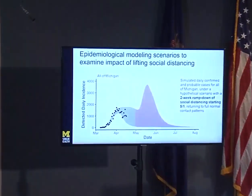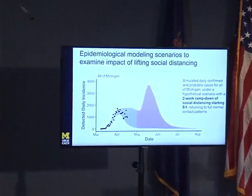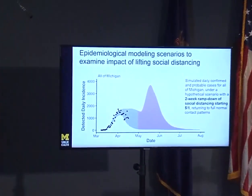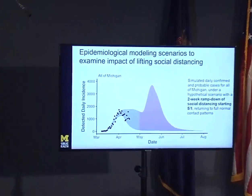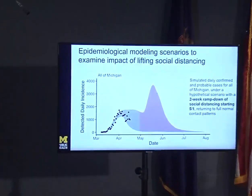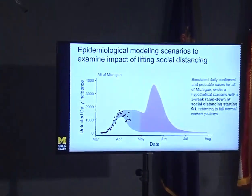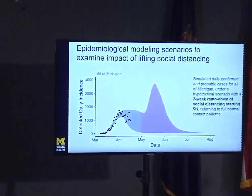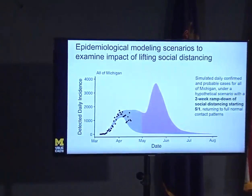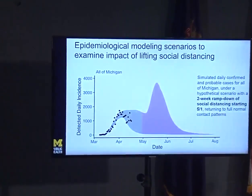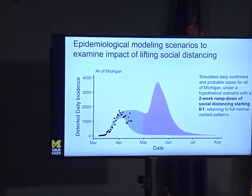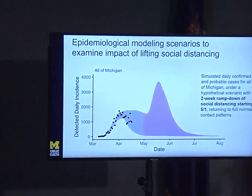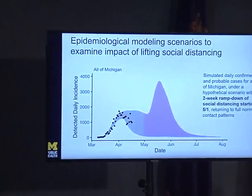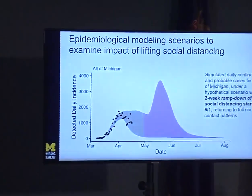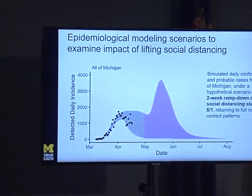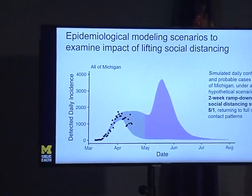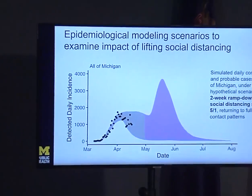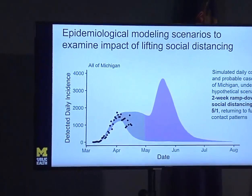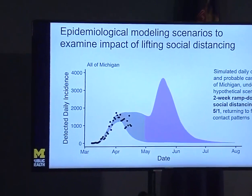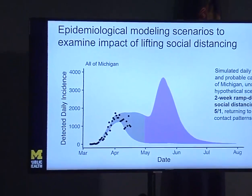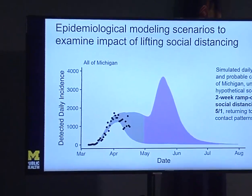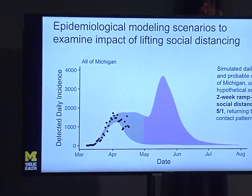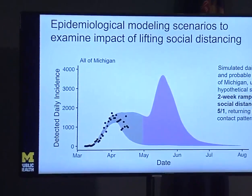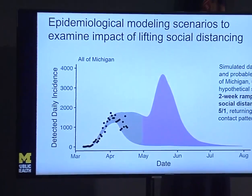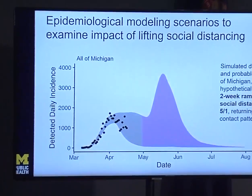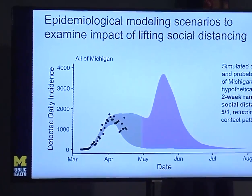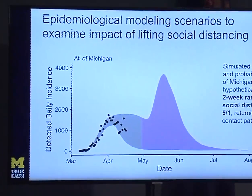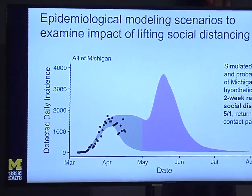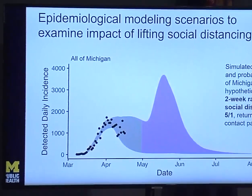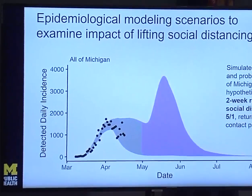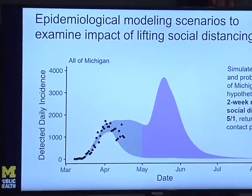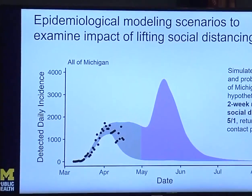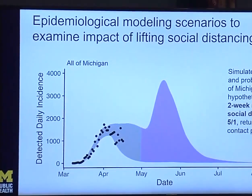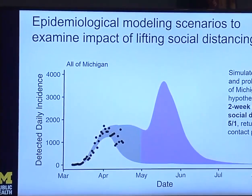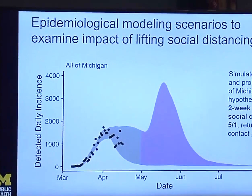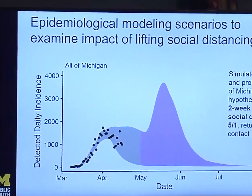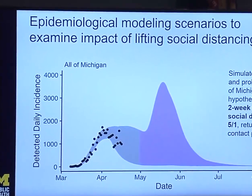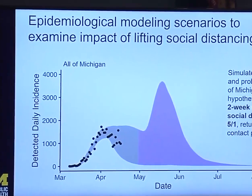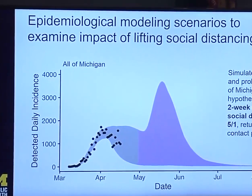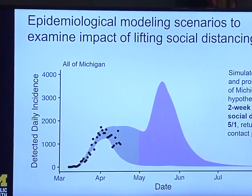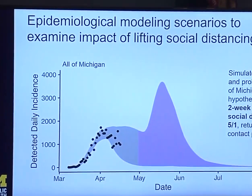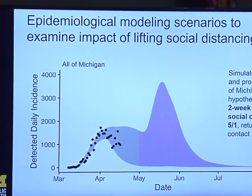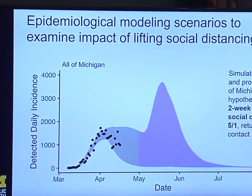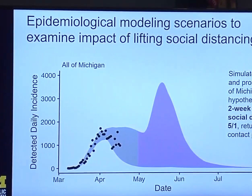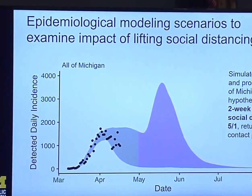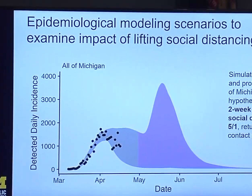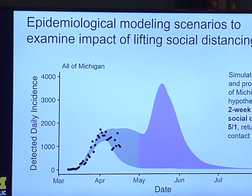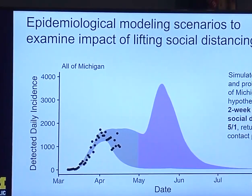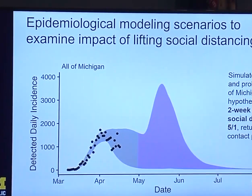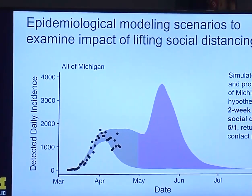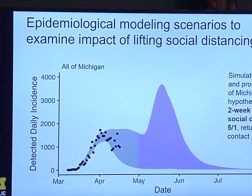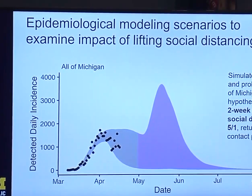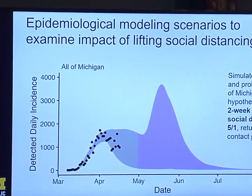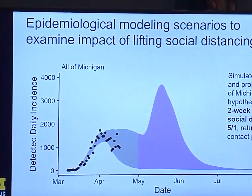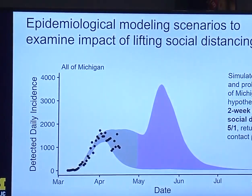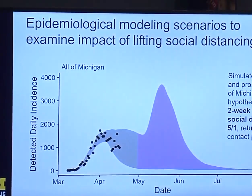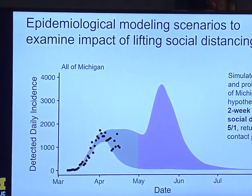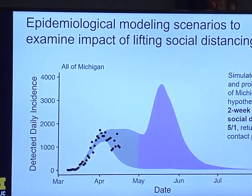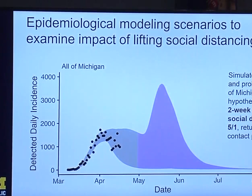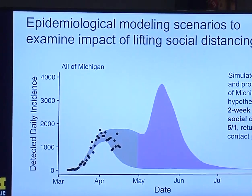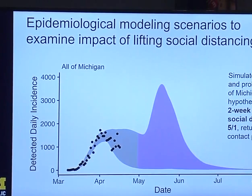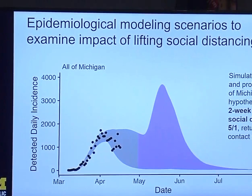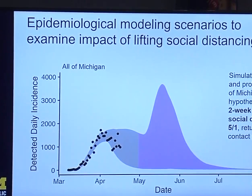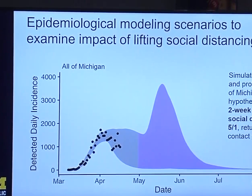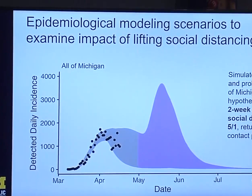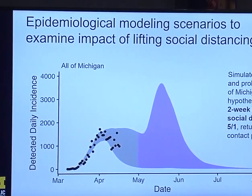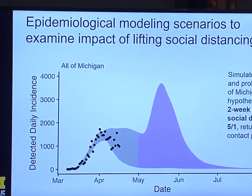social distancing is lifted over a 2-week period starting May 1st. And in this scenario, social distancing is lifted completely